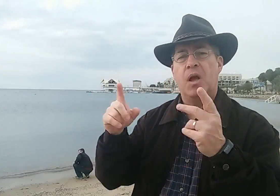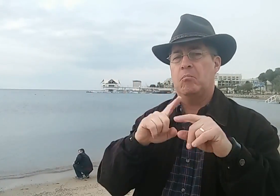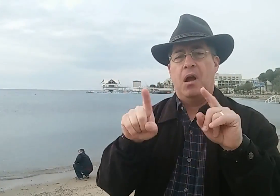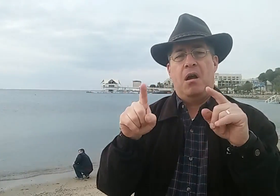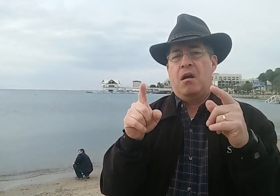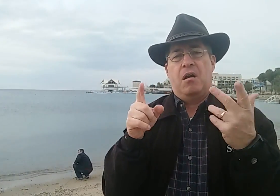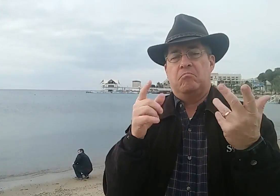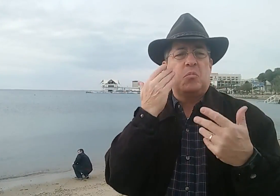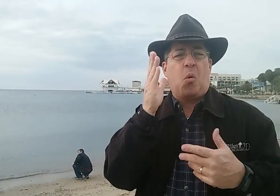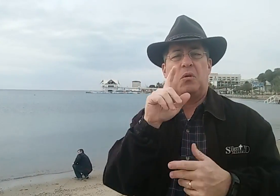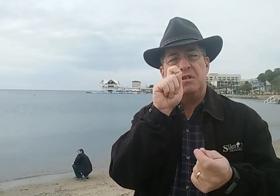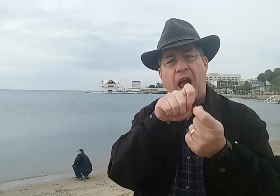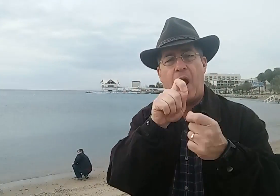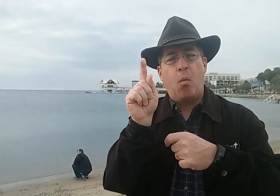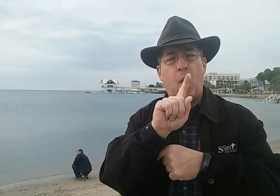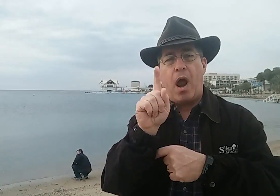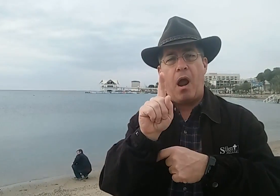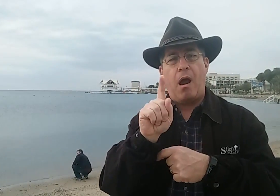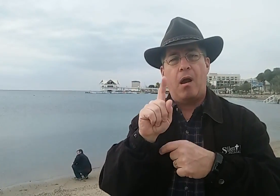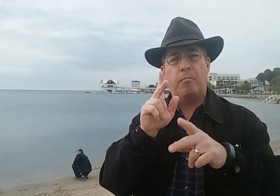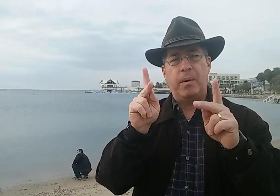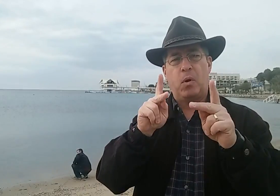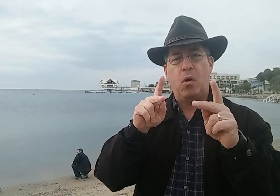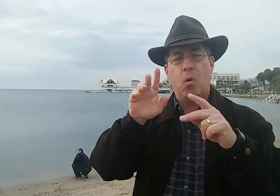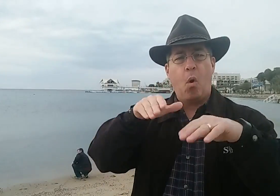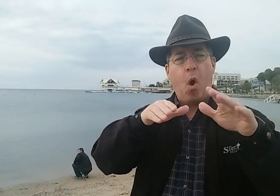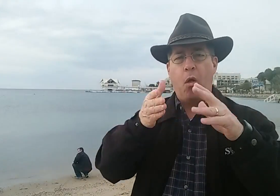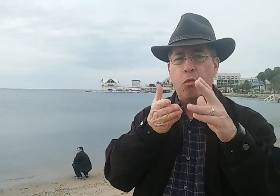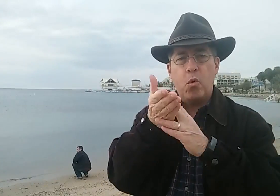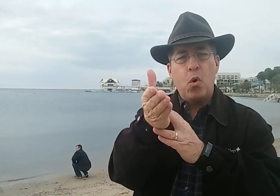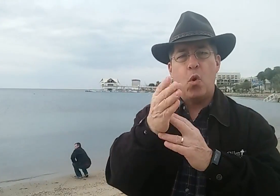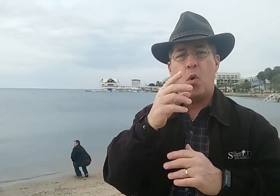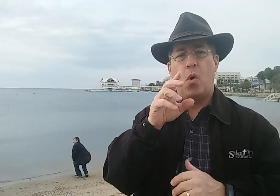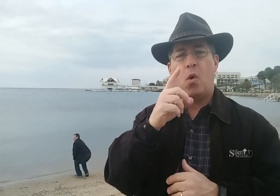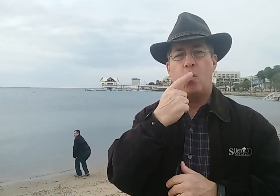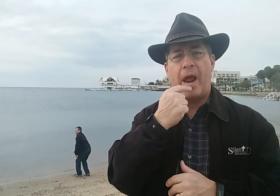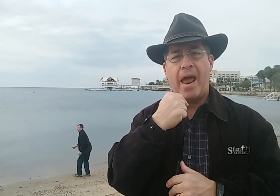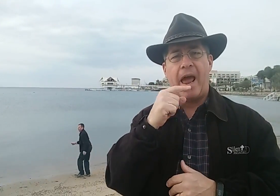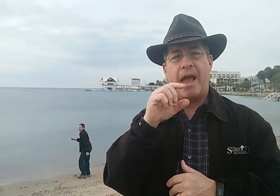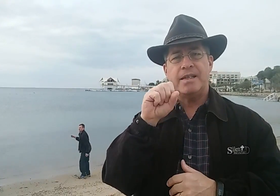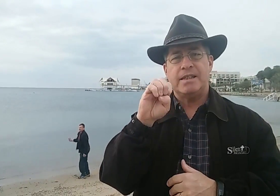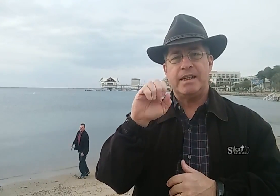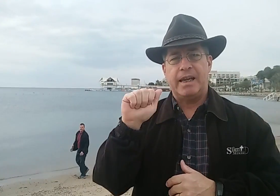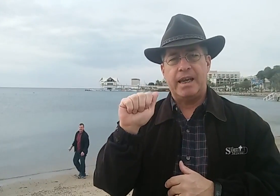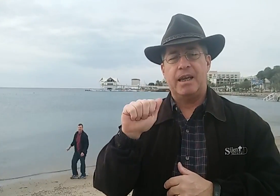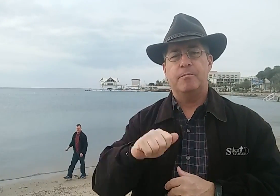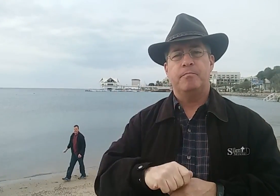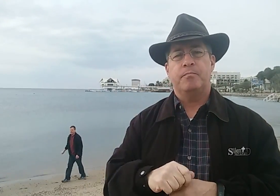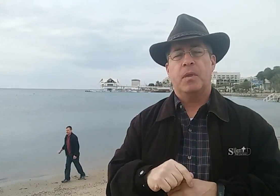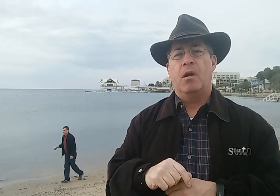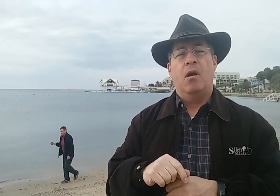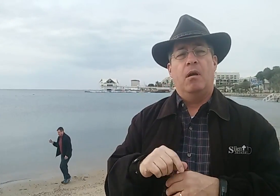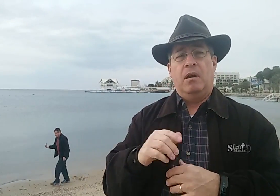People have different ideas of where that might be, but nobody knows exactly where the sea was parted and where they walked